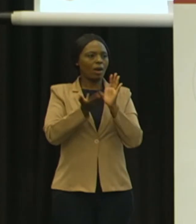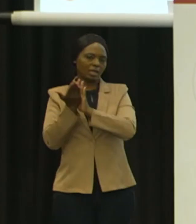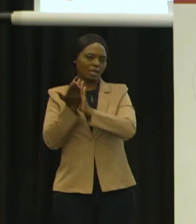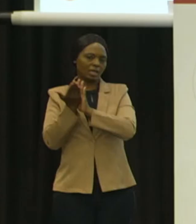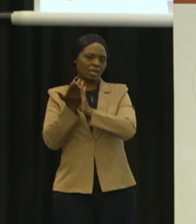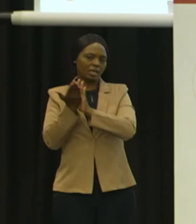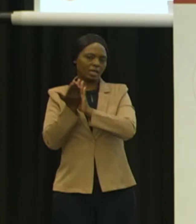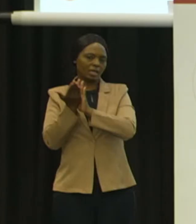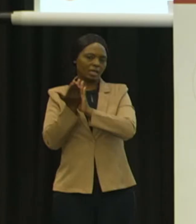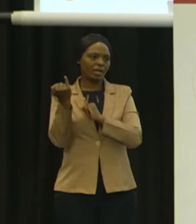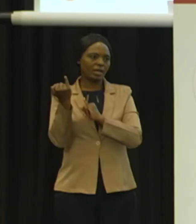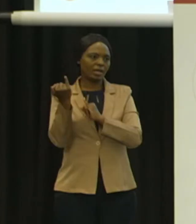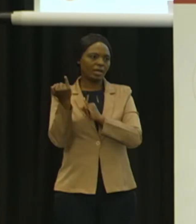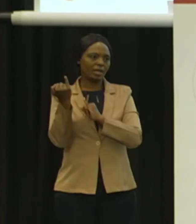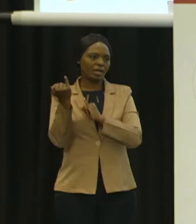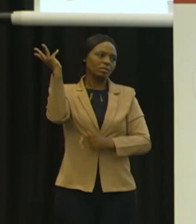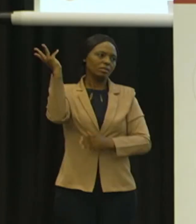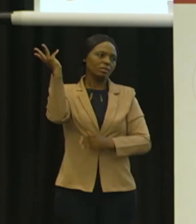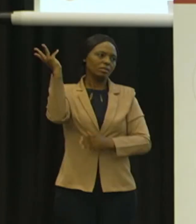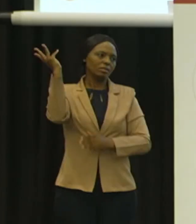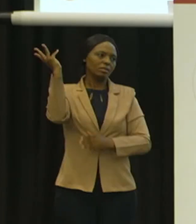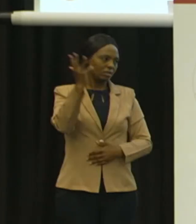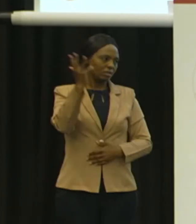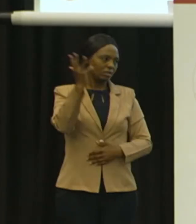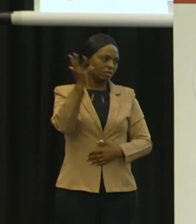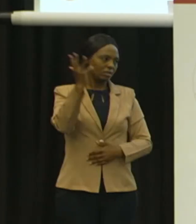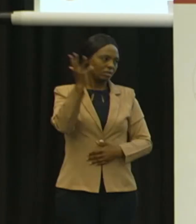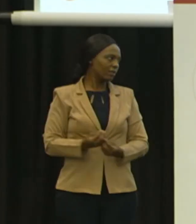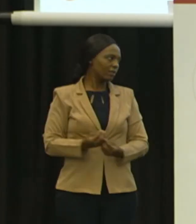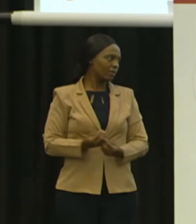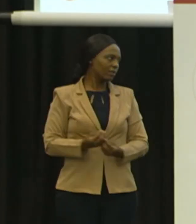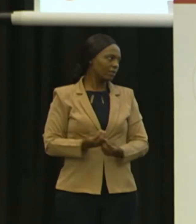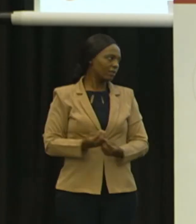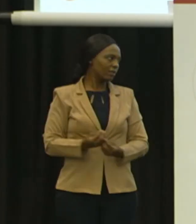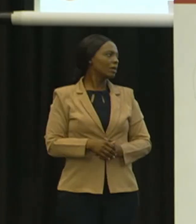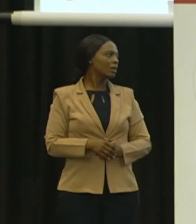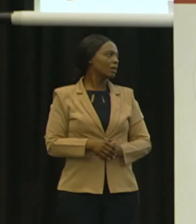the sessions that we will be having. Thank you.